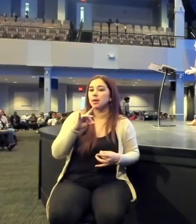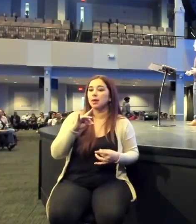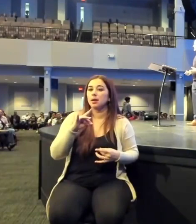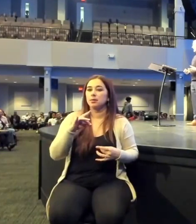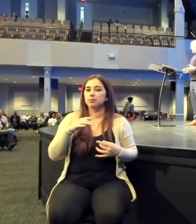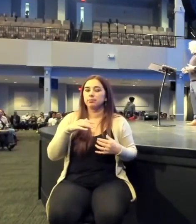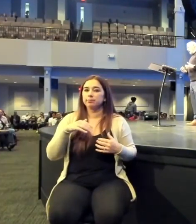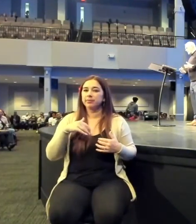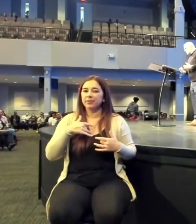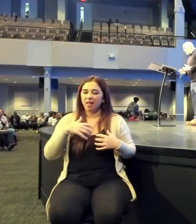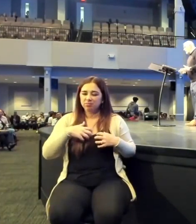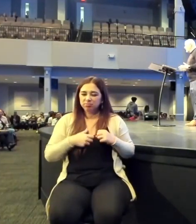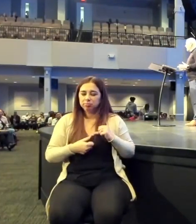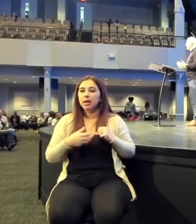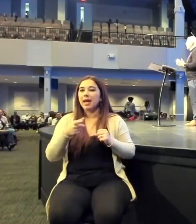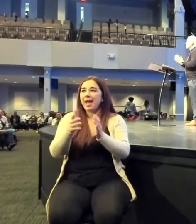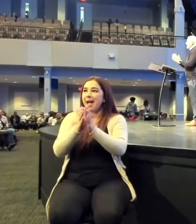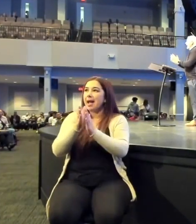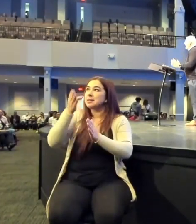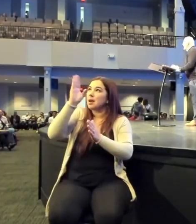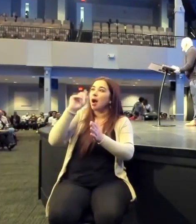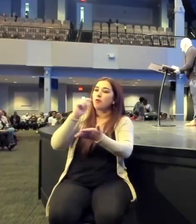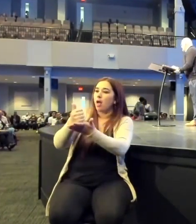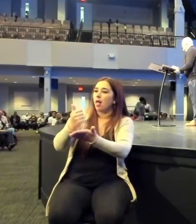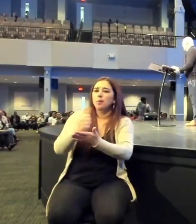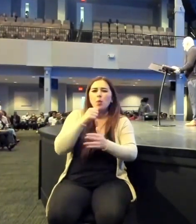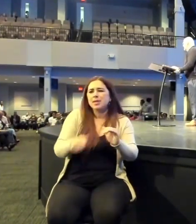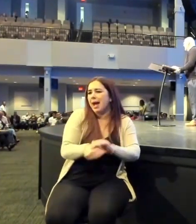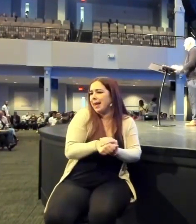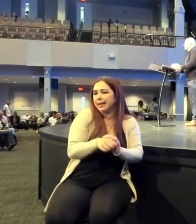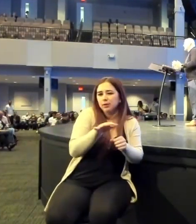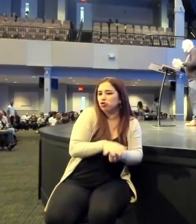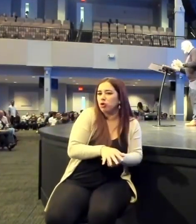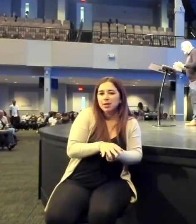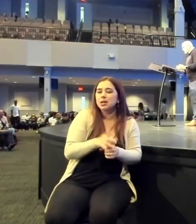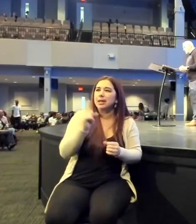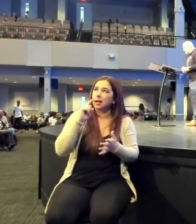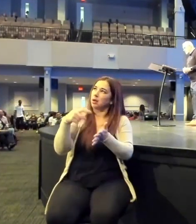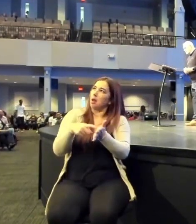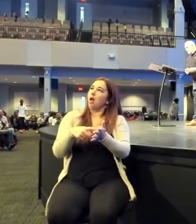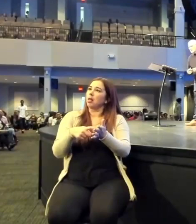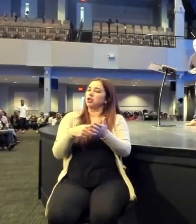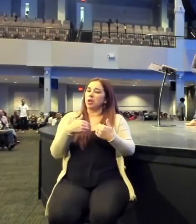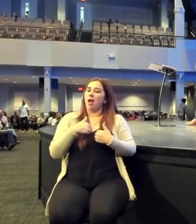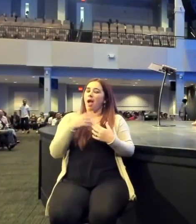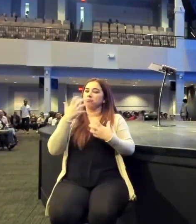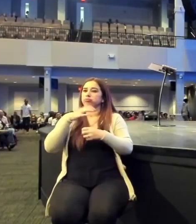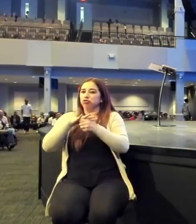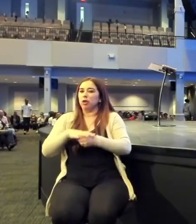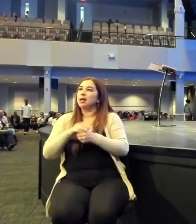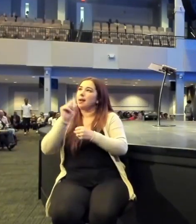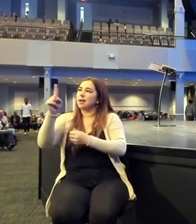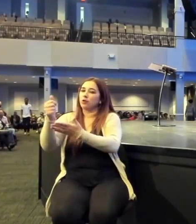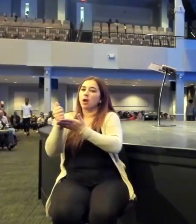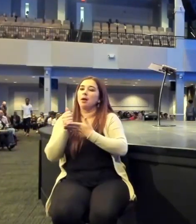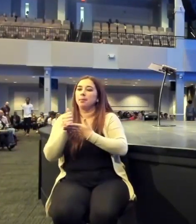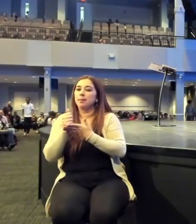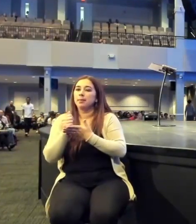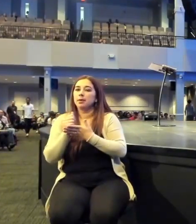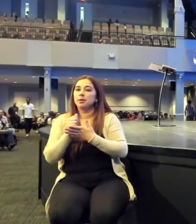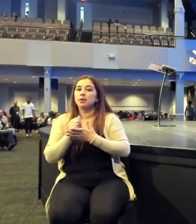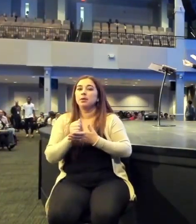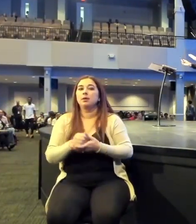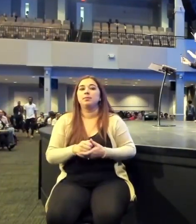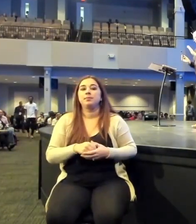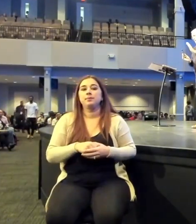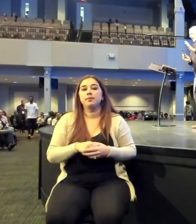where he was, and he asked God for help. He wasn't hiding his distress. He was acknowledging his distress. The next several that I want to